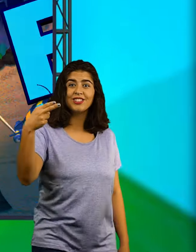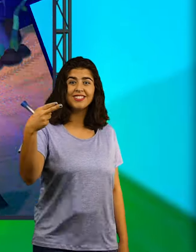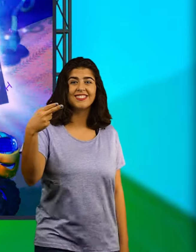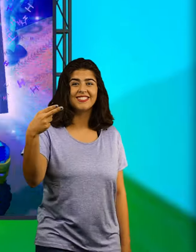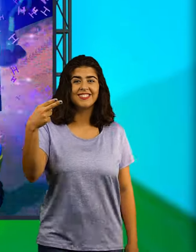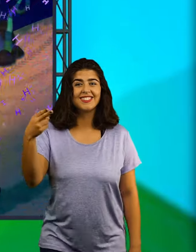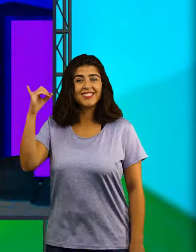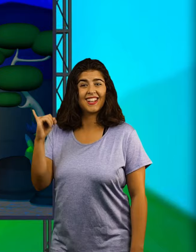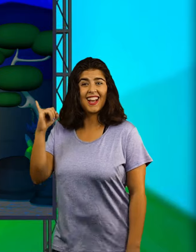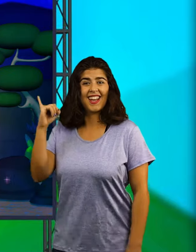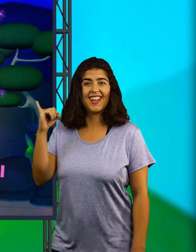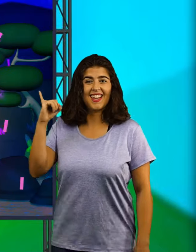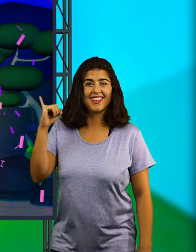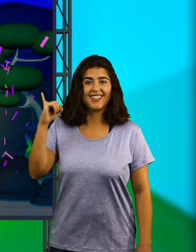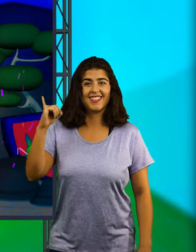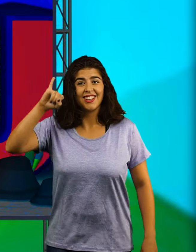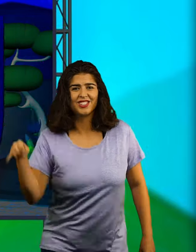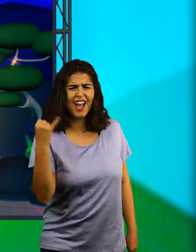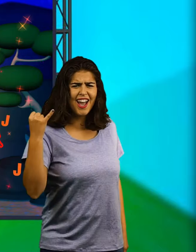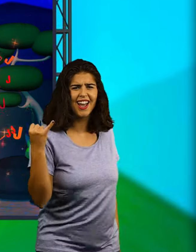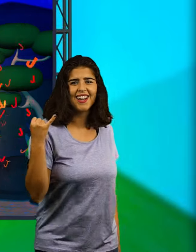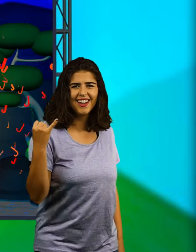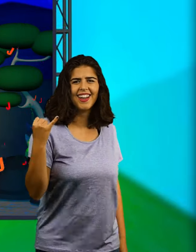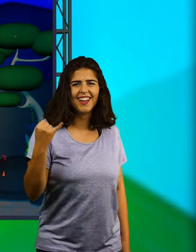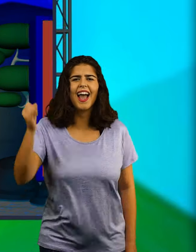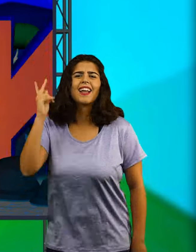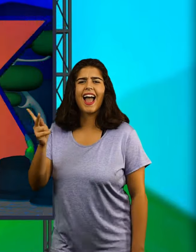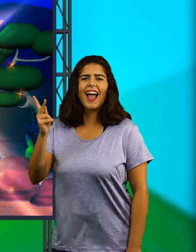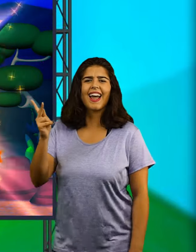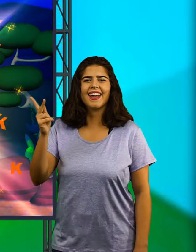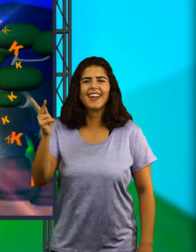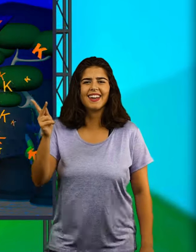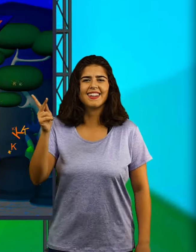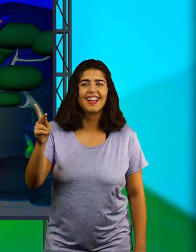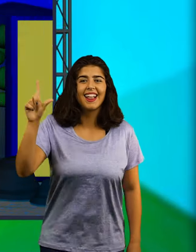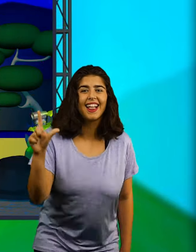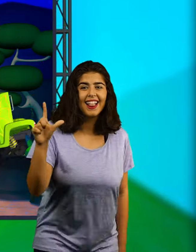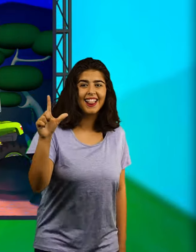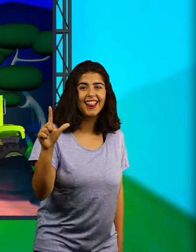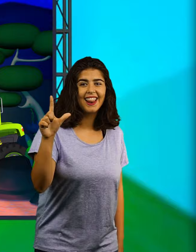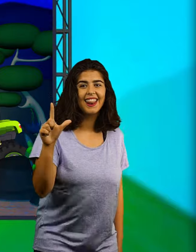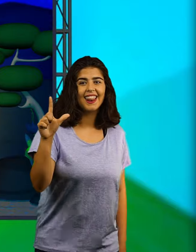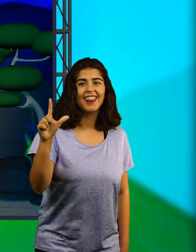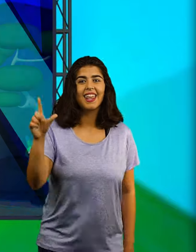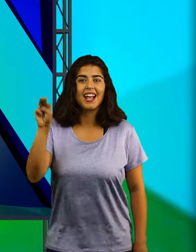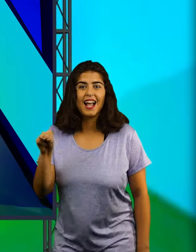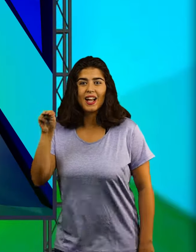G, H, I, J, K, L,